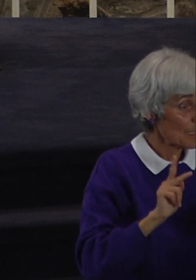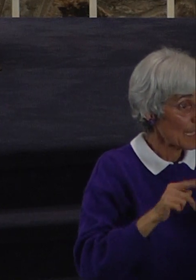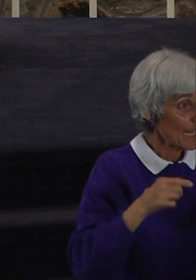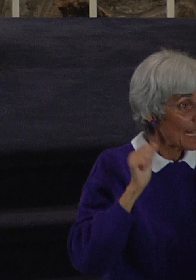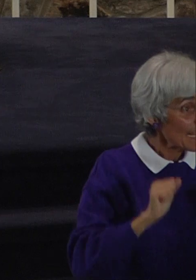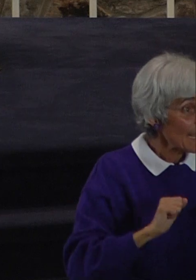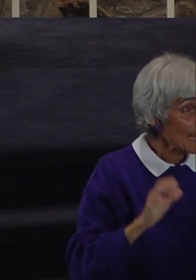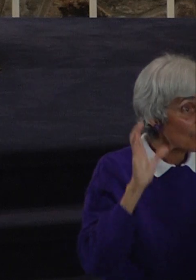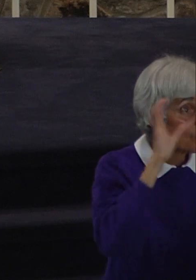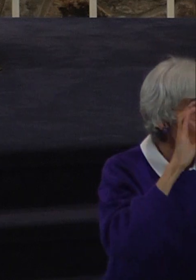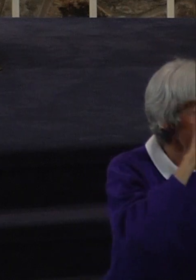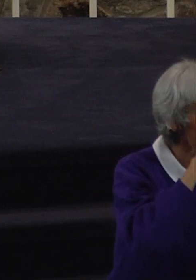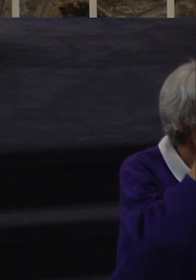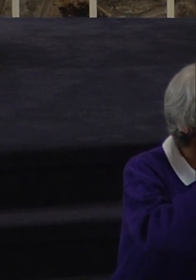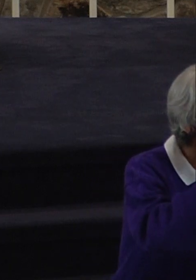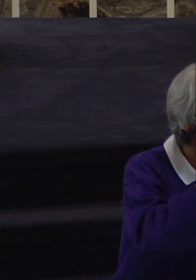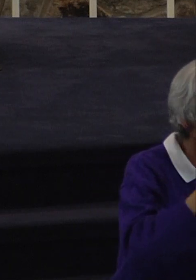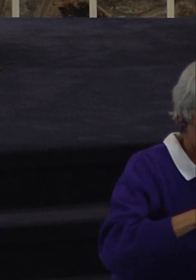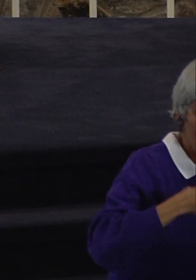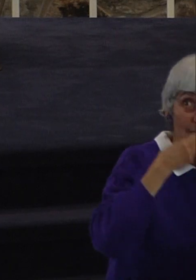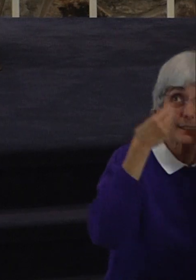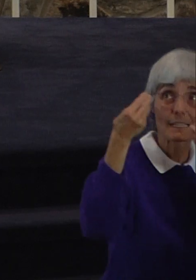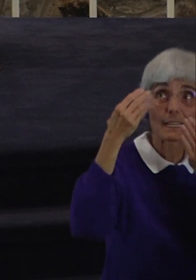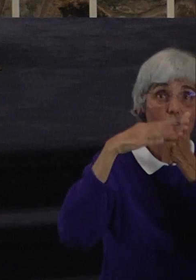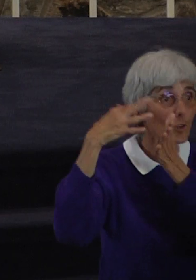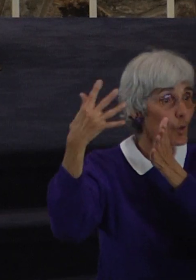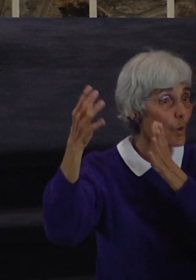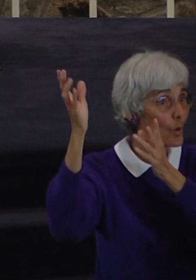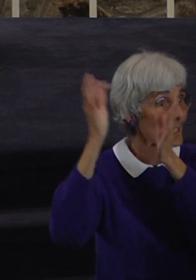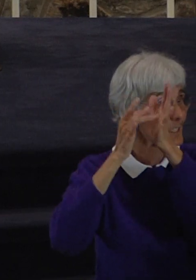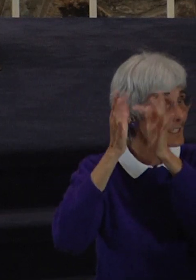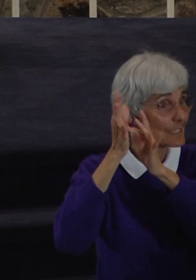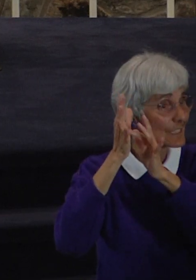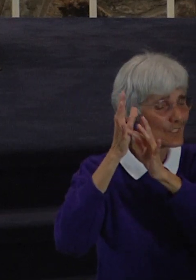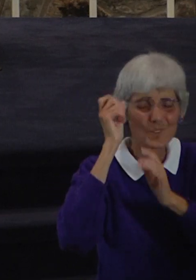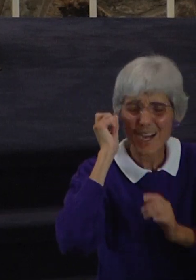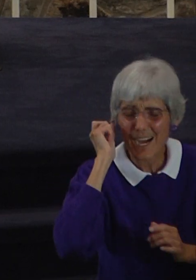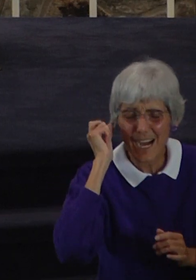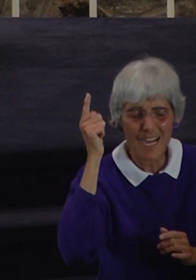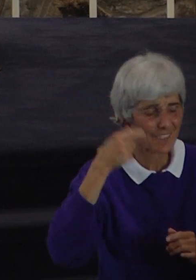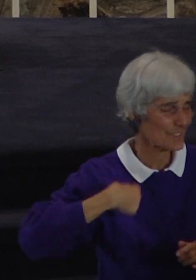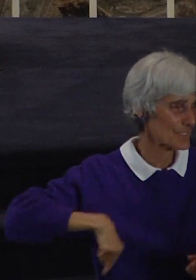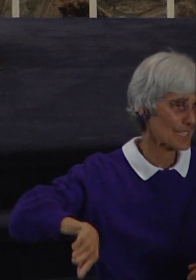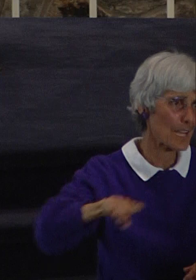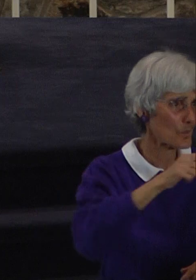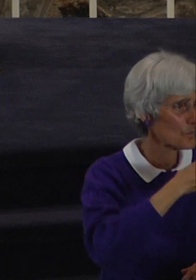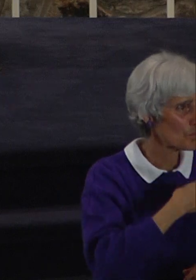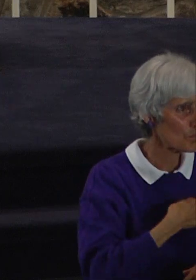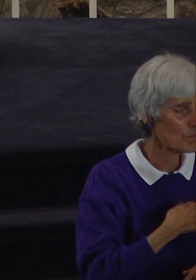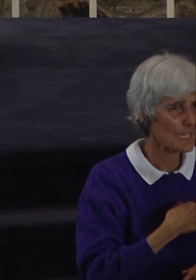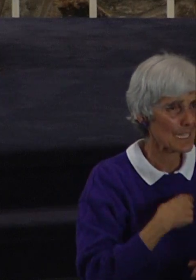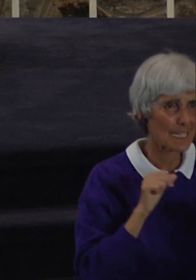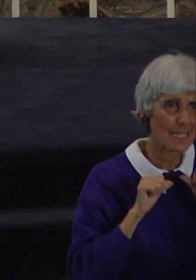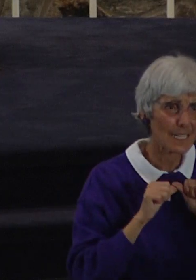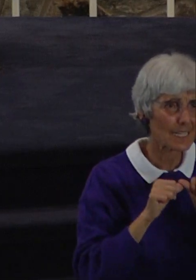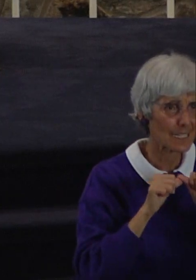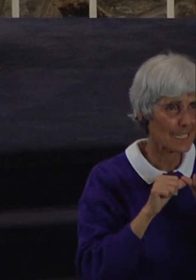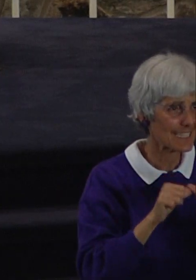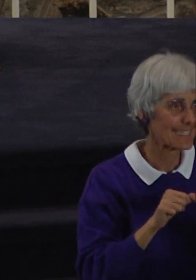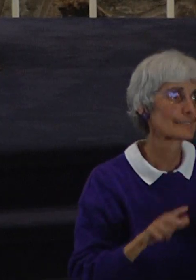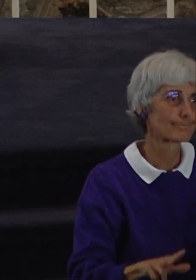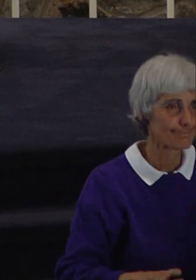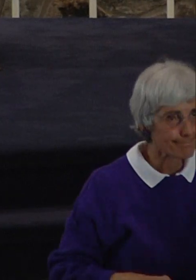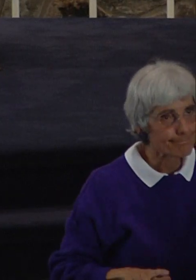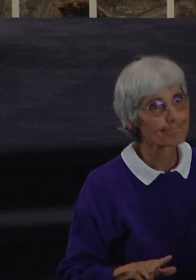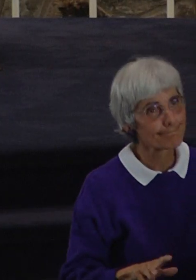may we seek to put all the glory to Jesus. May we seek to understand that we are continually selfish,